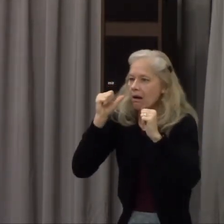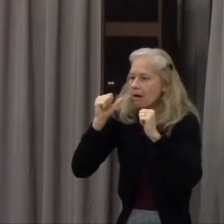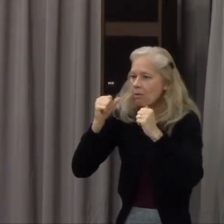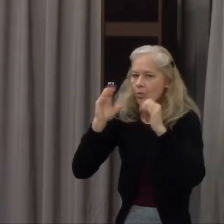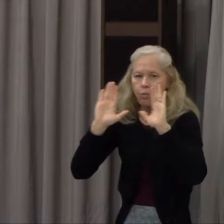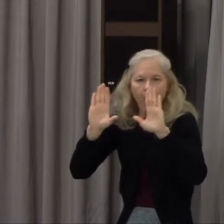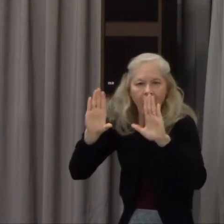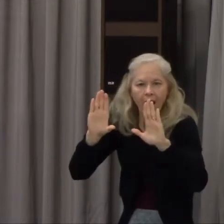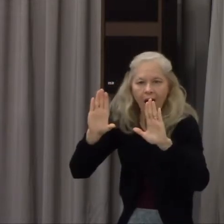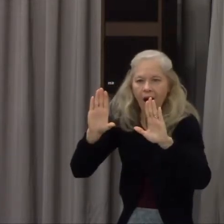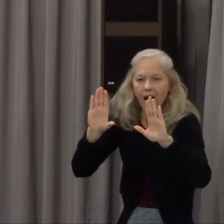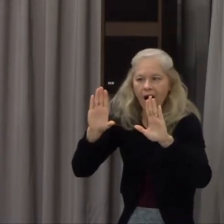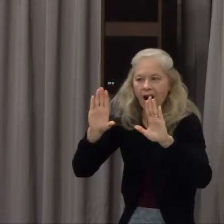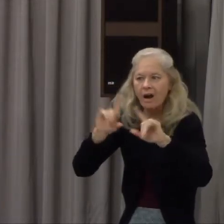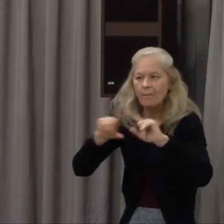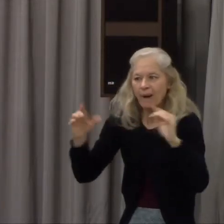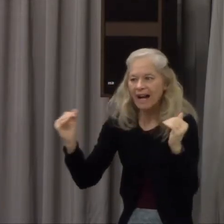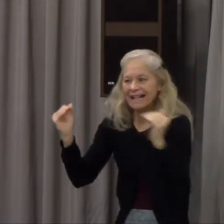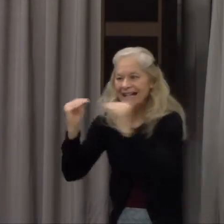Because you don't look that kind of love in the face.